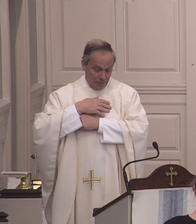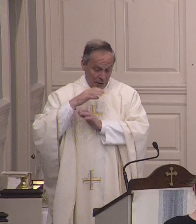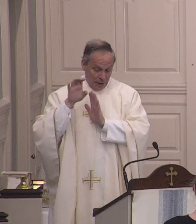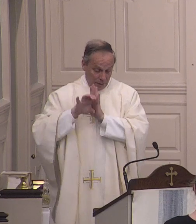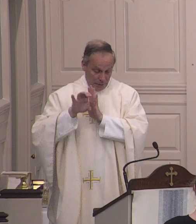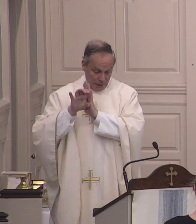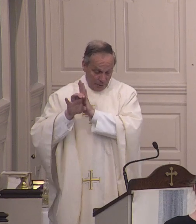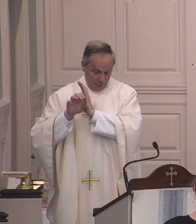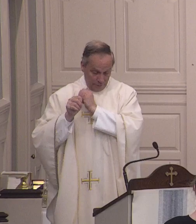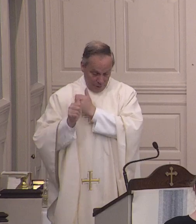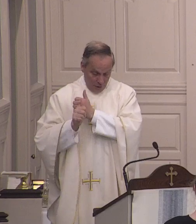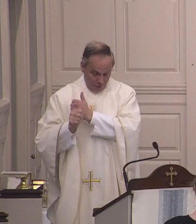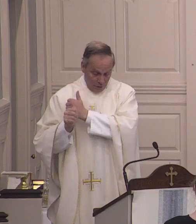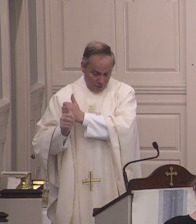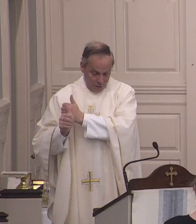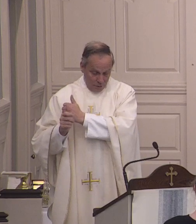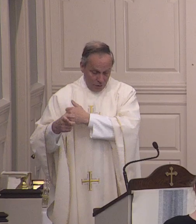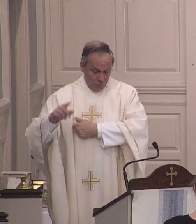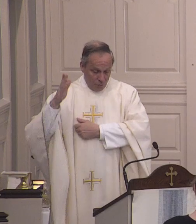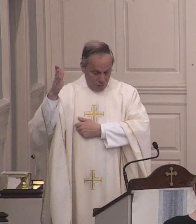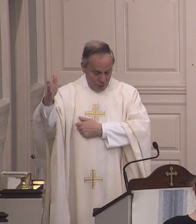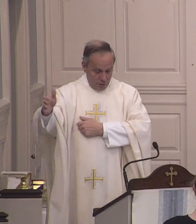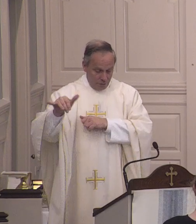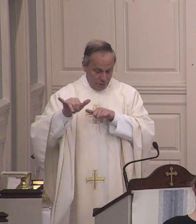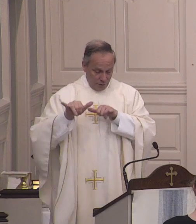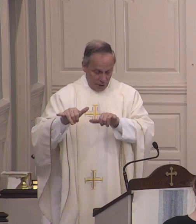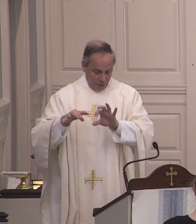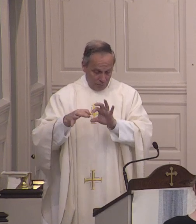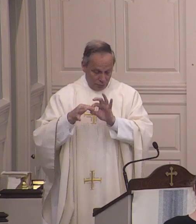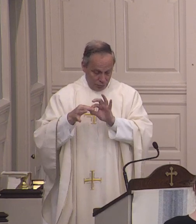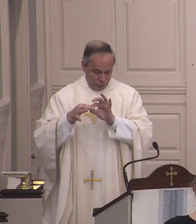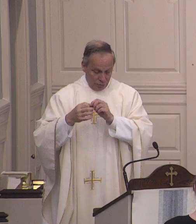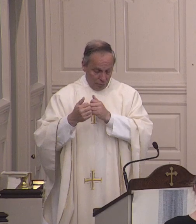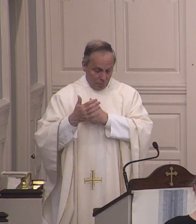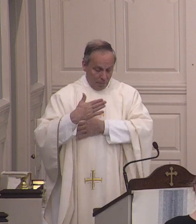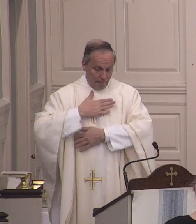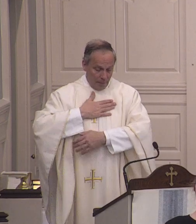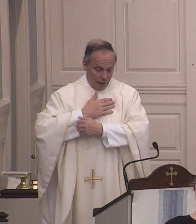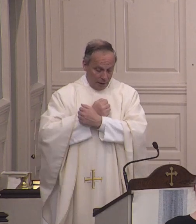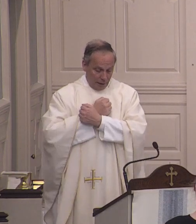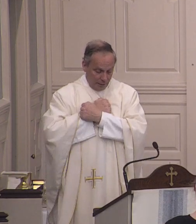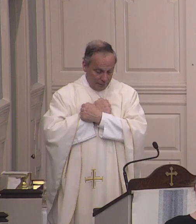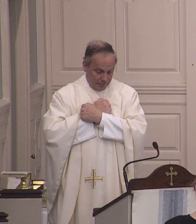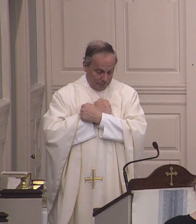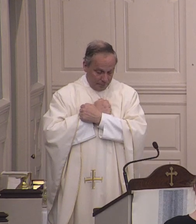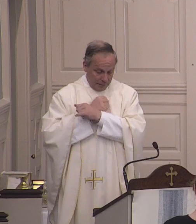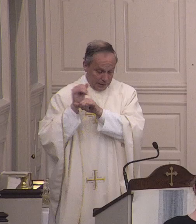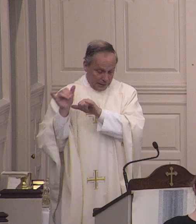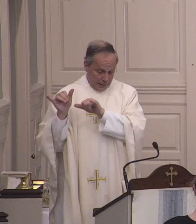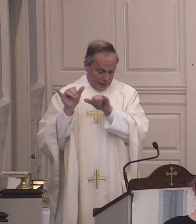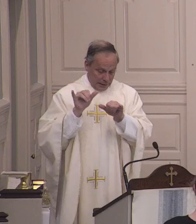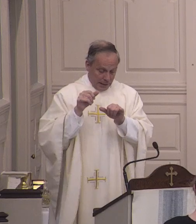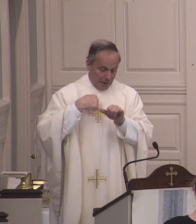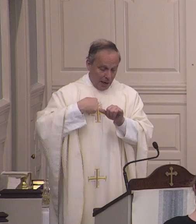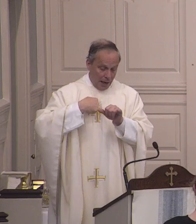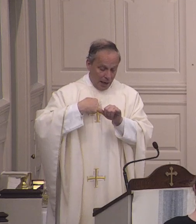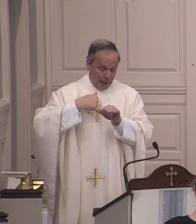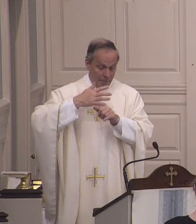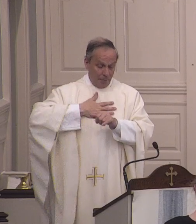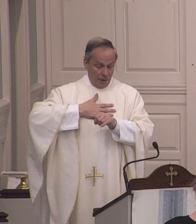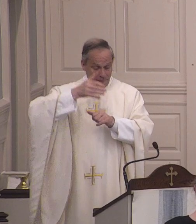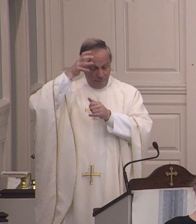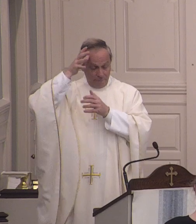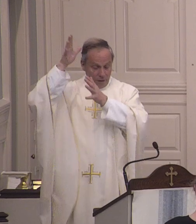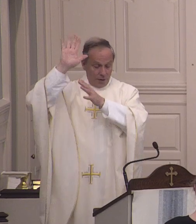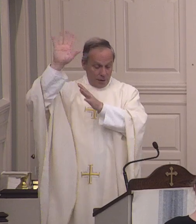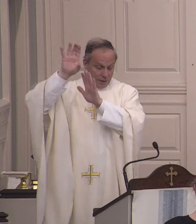If you keep my commandments, you will remain in my love, just as I have kept my